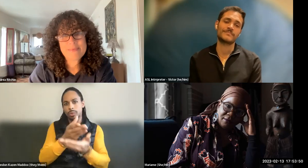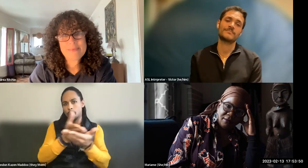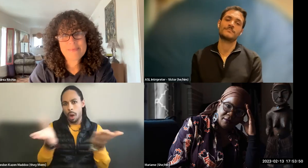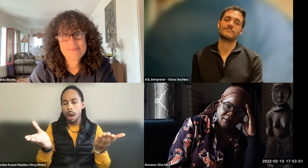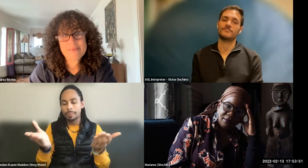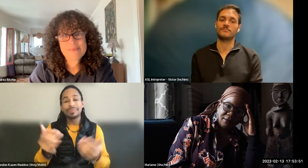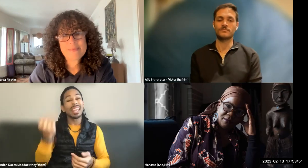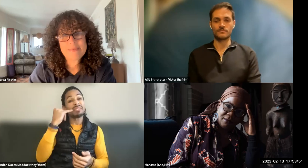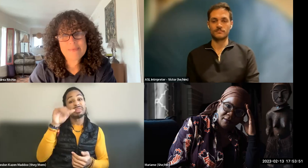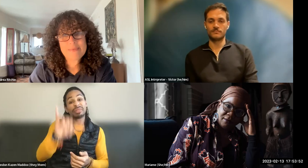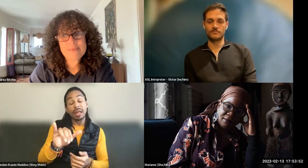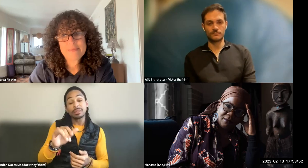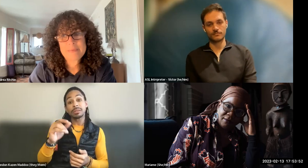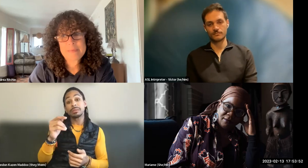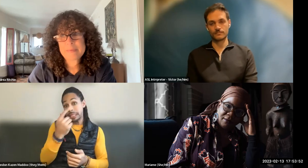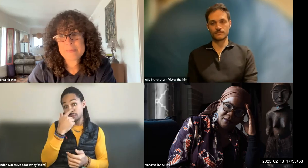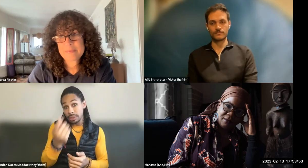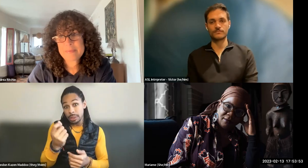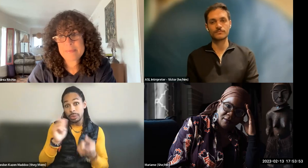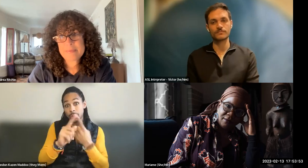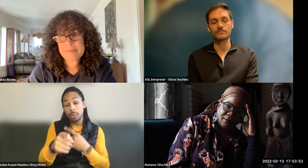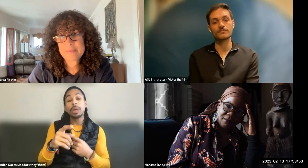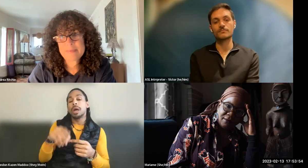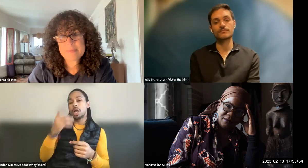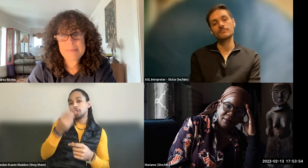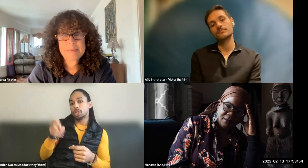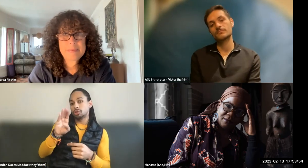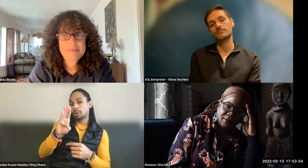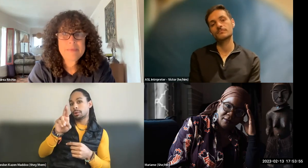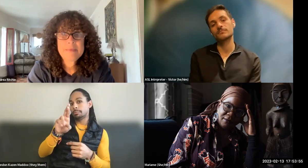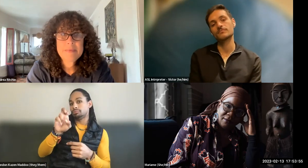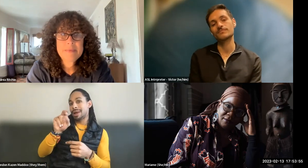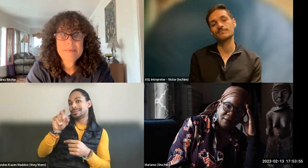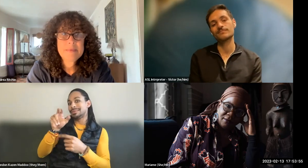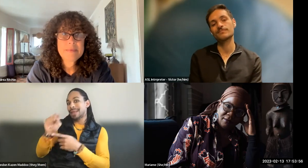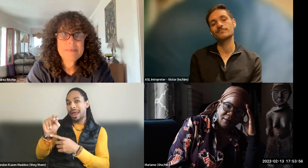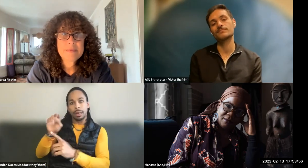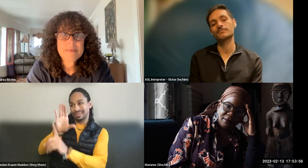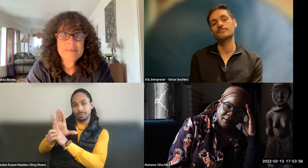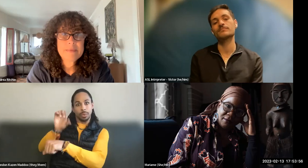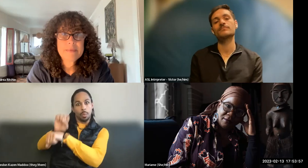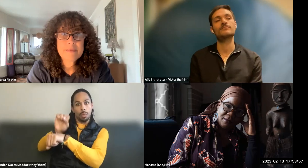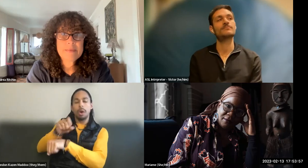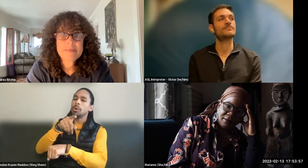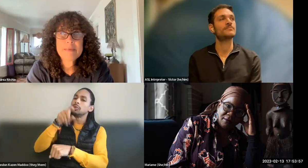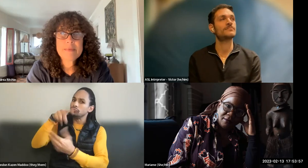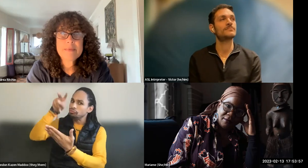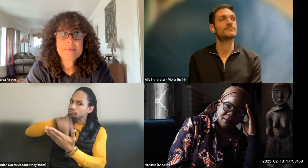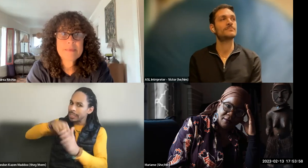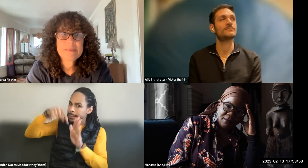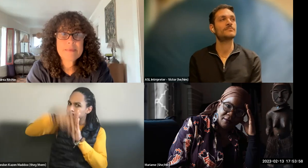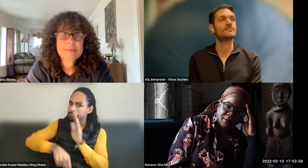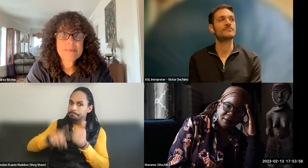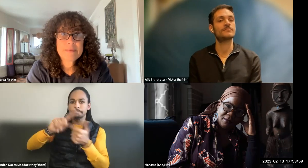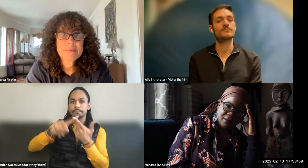that's something that's of interest to you, definitely read Brendan's work. Definitely read Mark Neocleus's work in